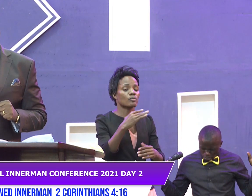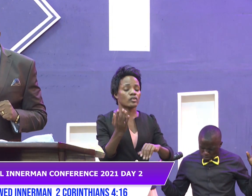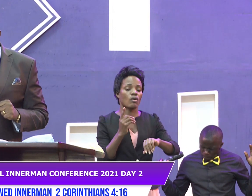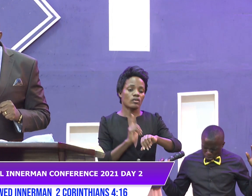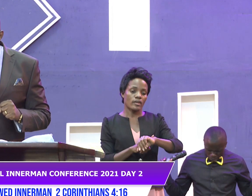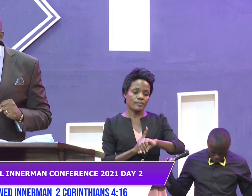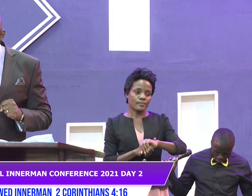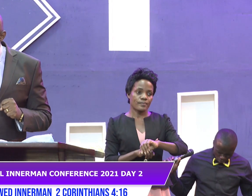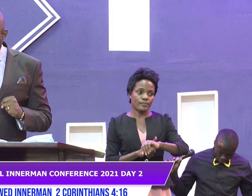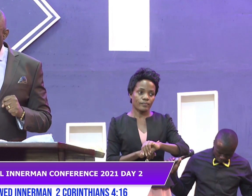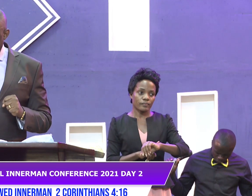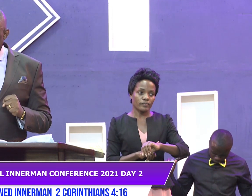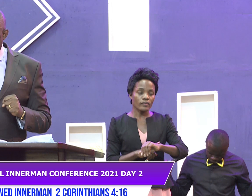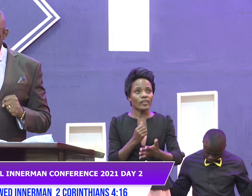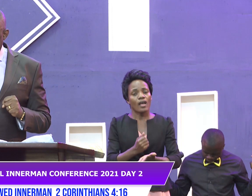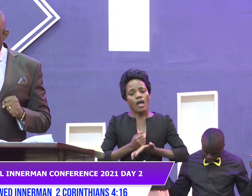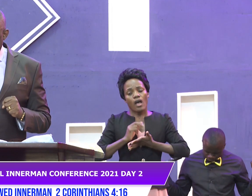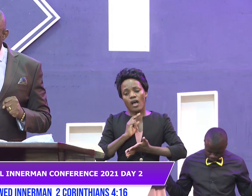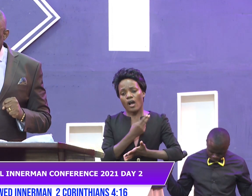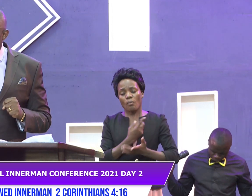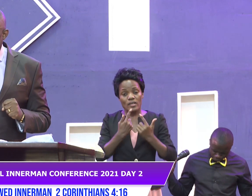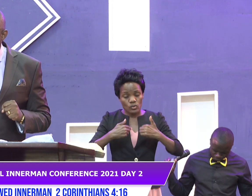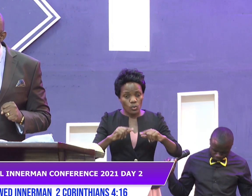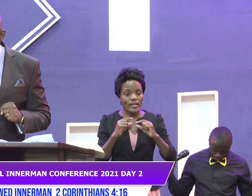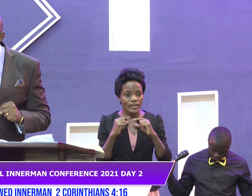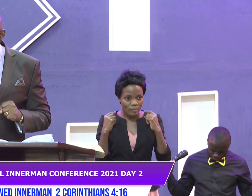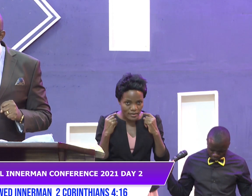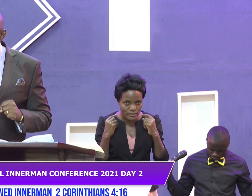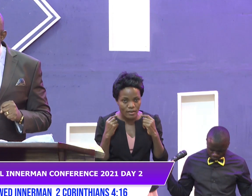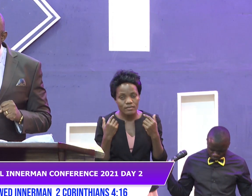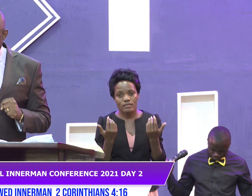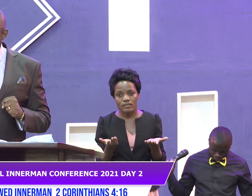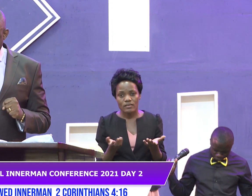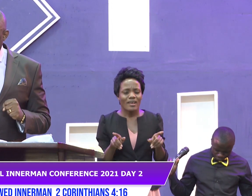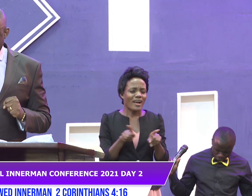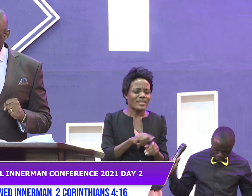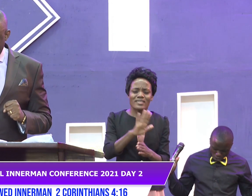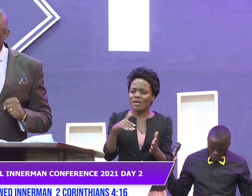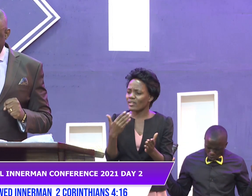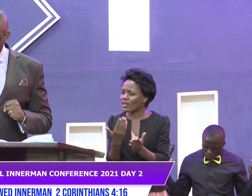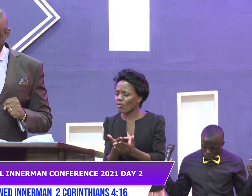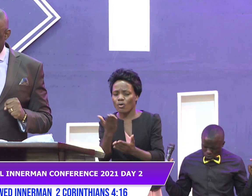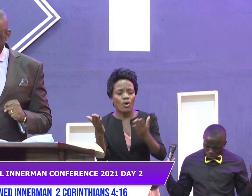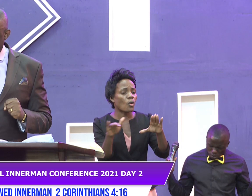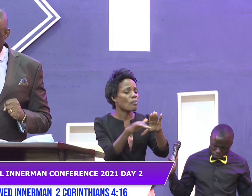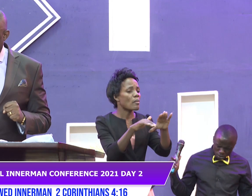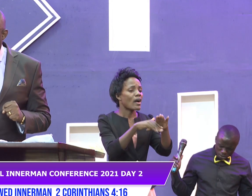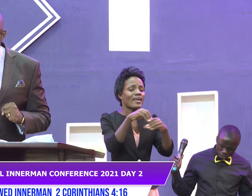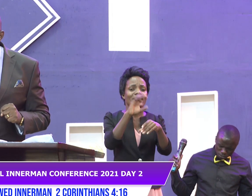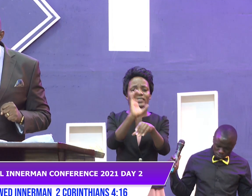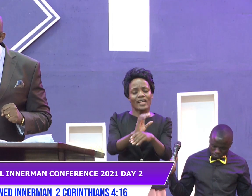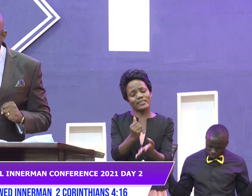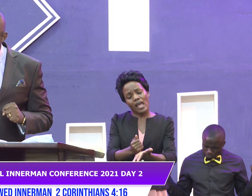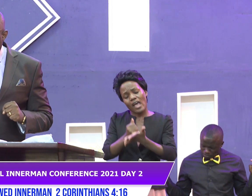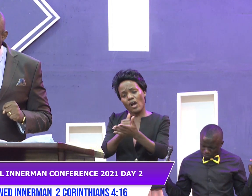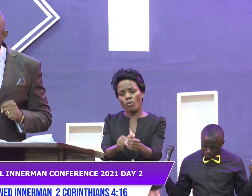to follow you, Holy Spirit. May you help us as pastors and the